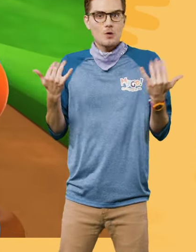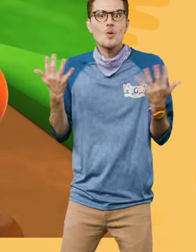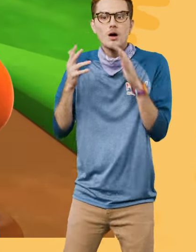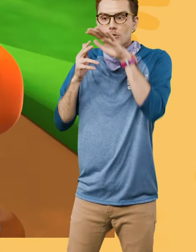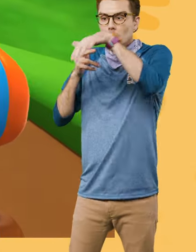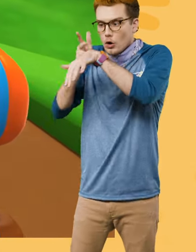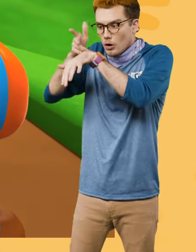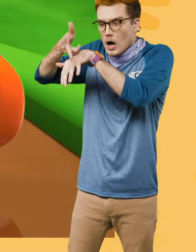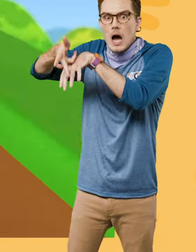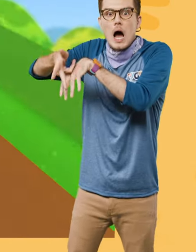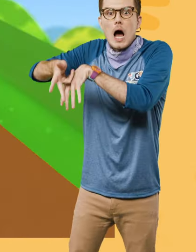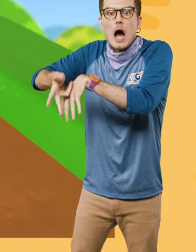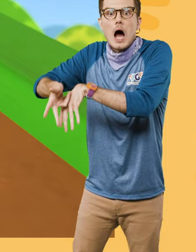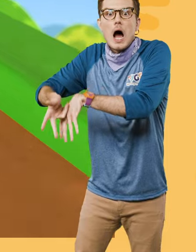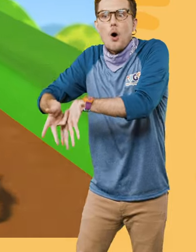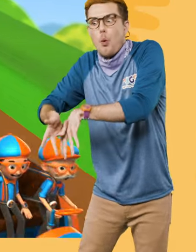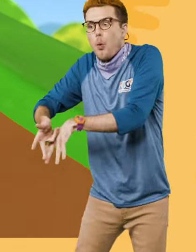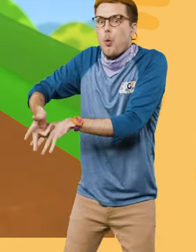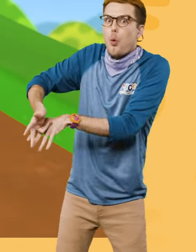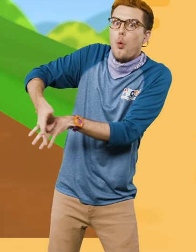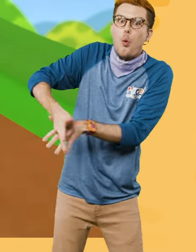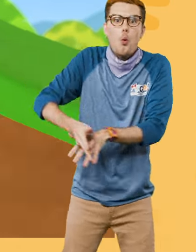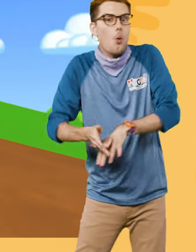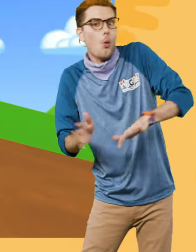Now down we go!